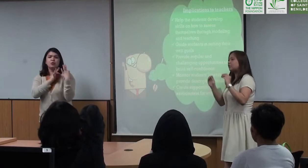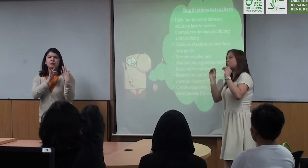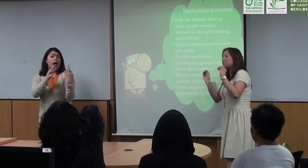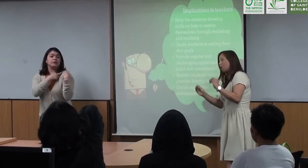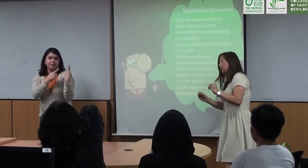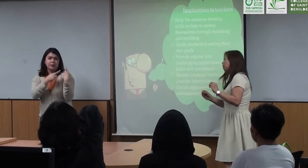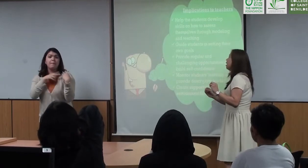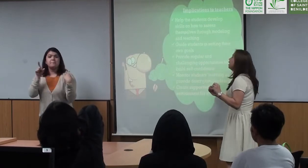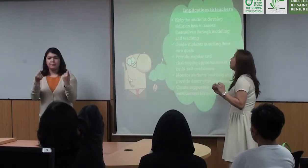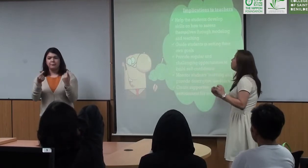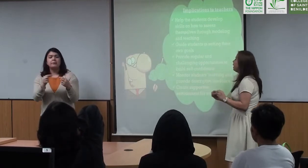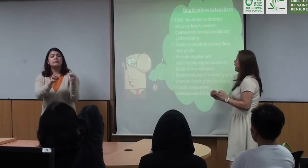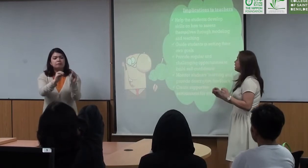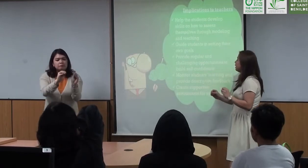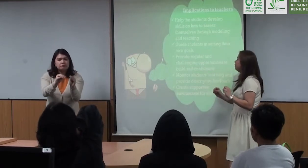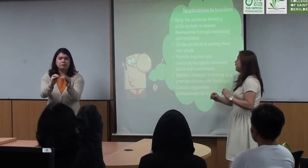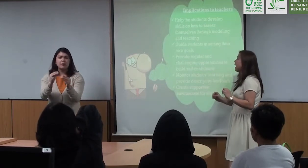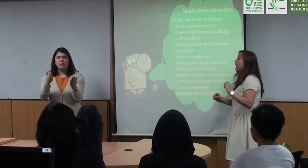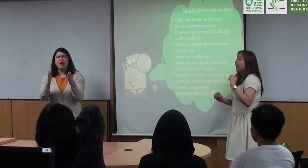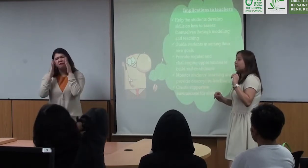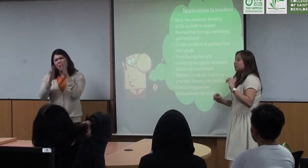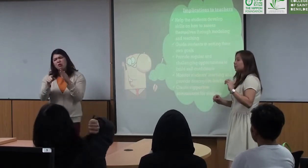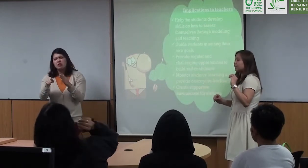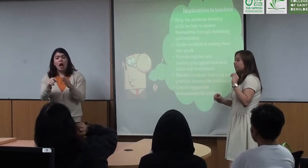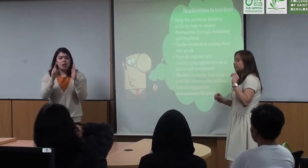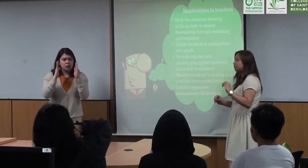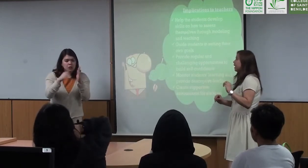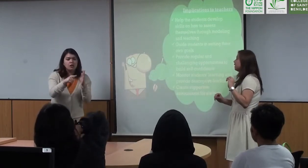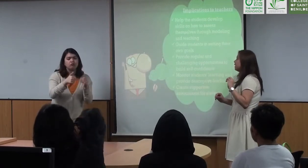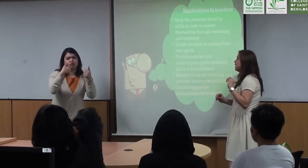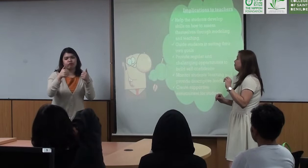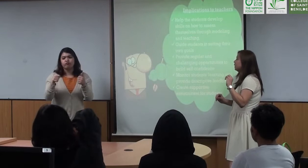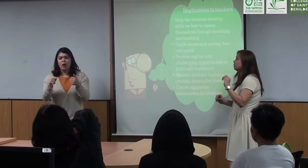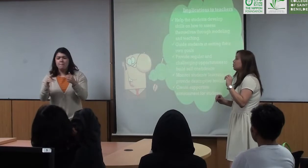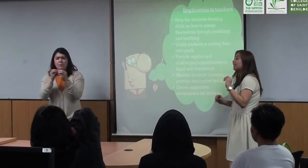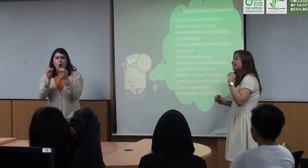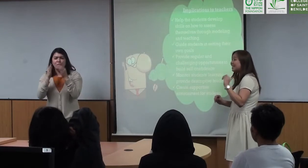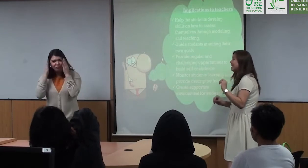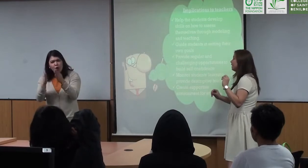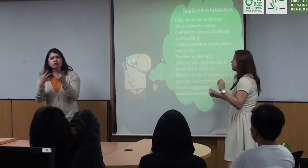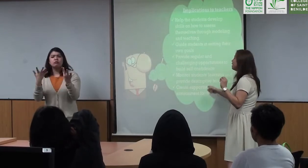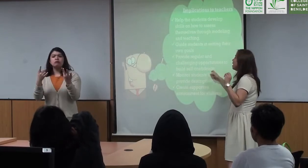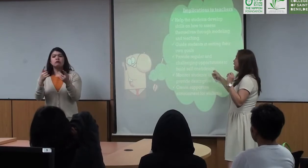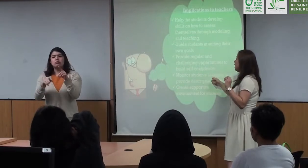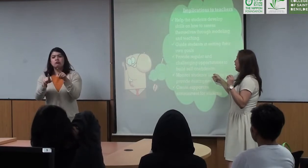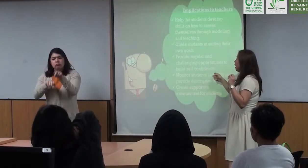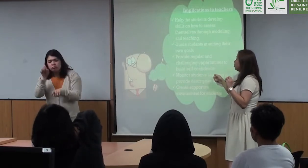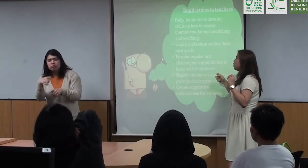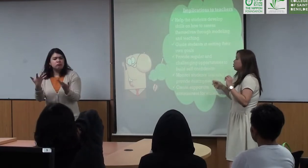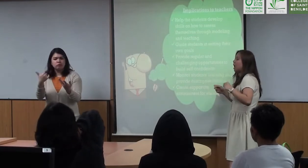to teach more comprehensively, and so the student is able to know that he